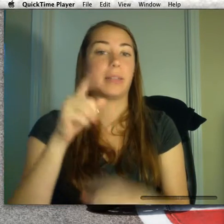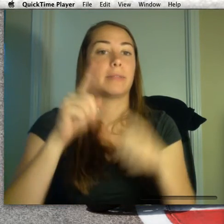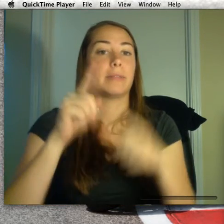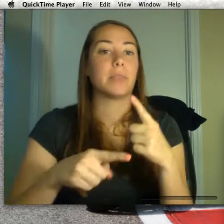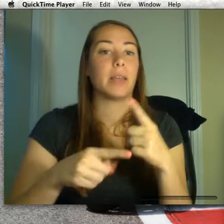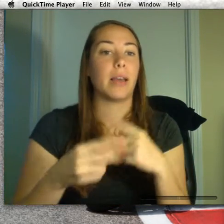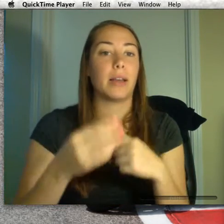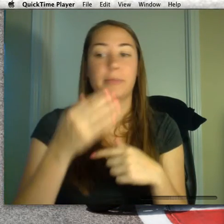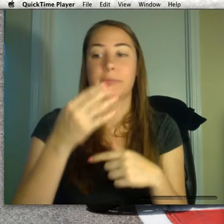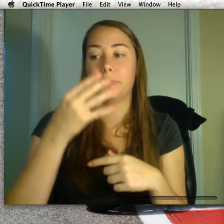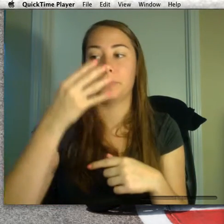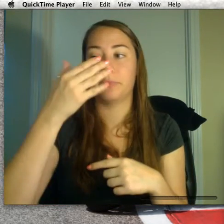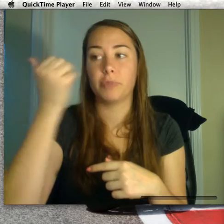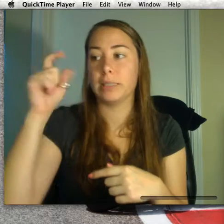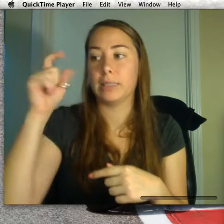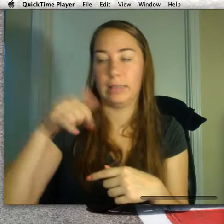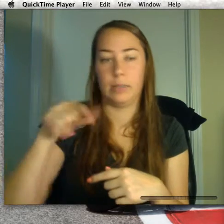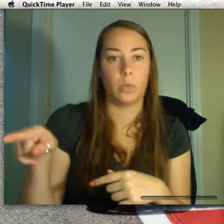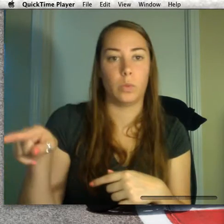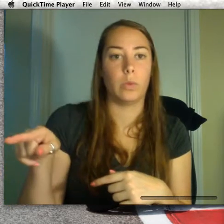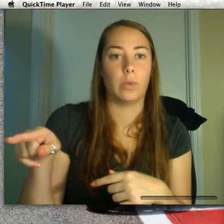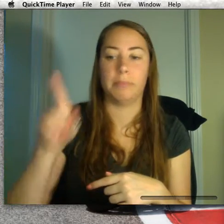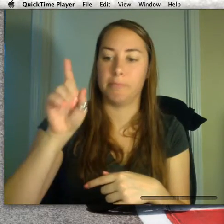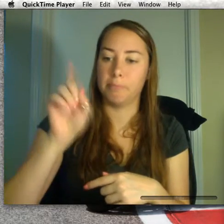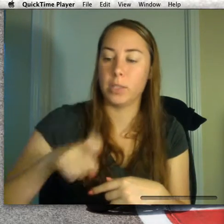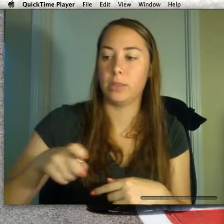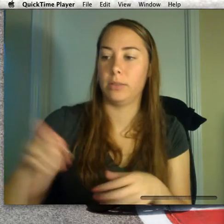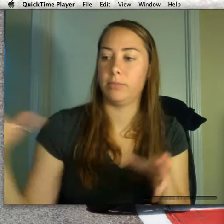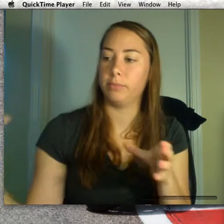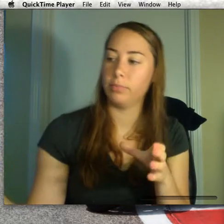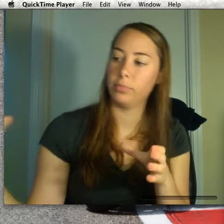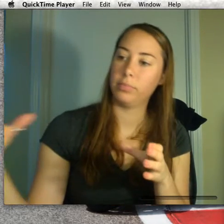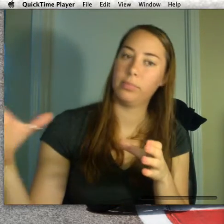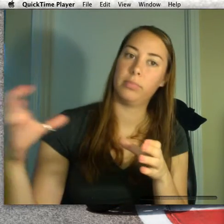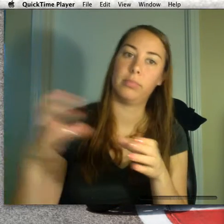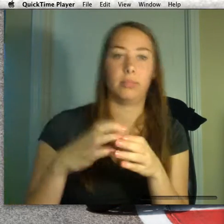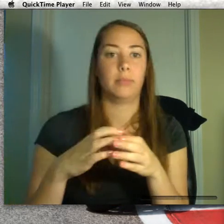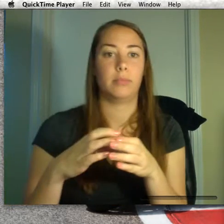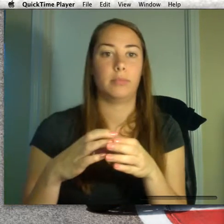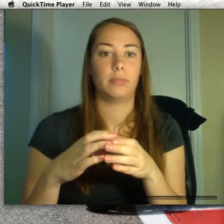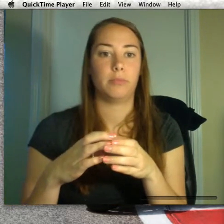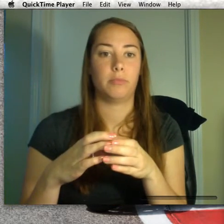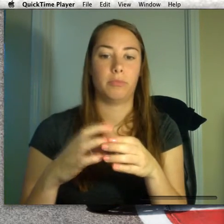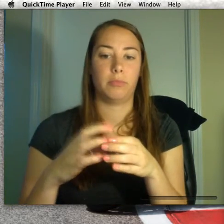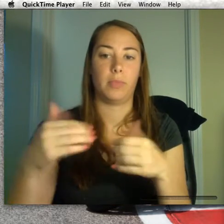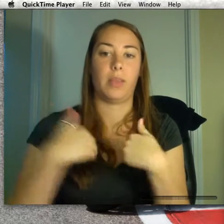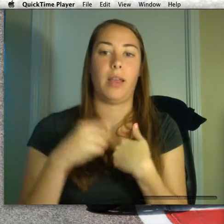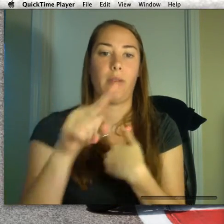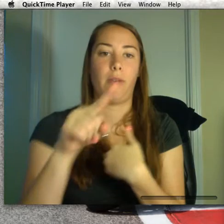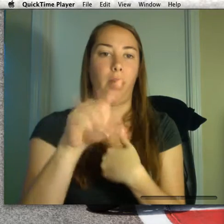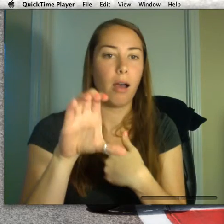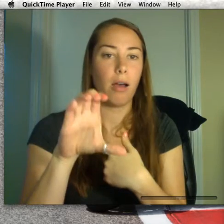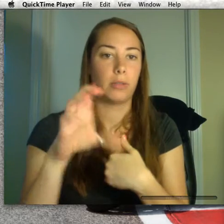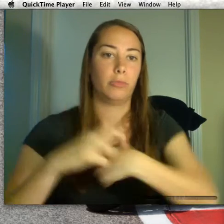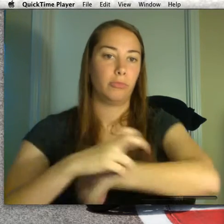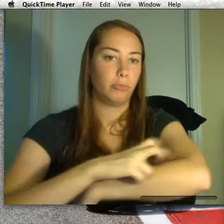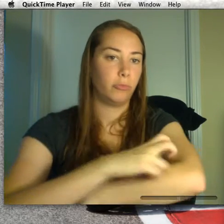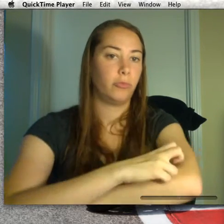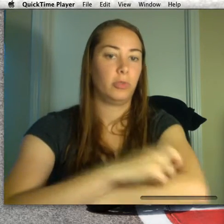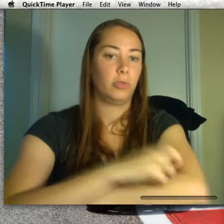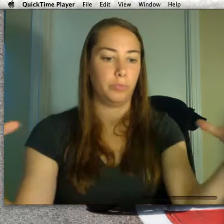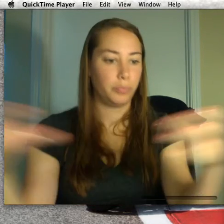because you could see me. One who didn't come may have had an eye problem. Maybe the one who didn't come had